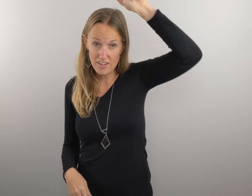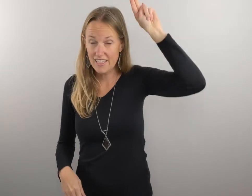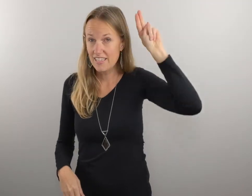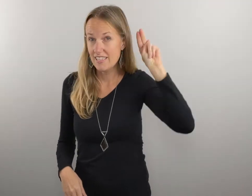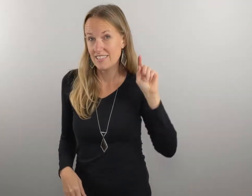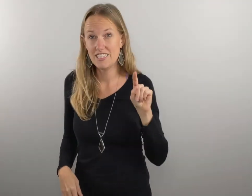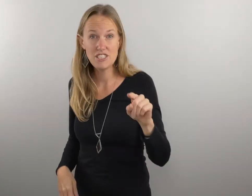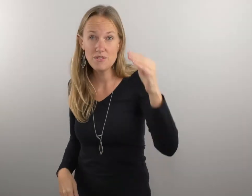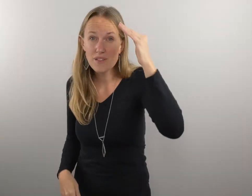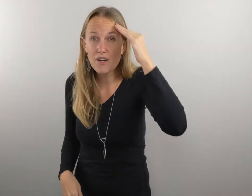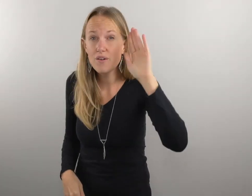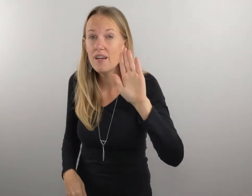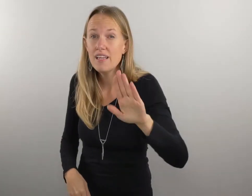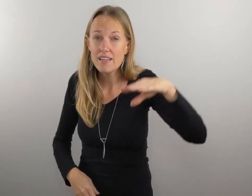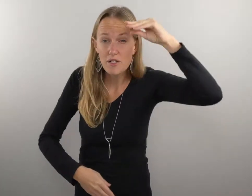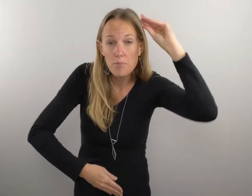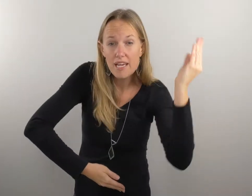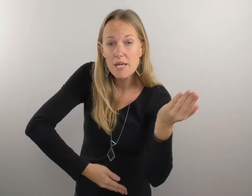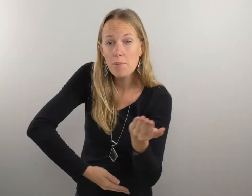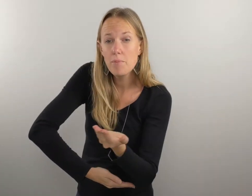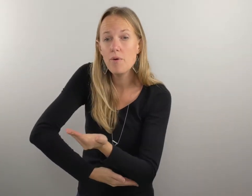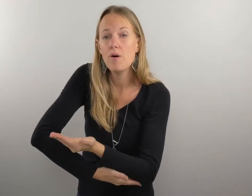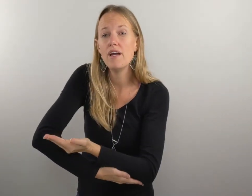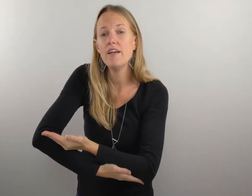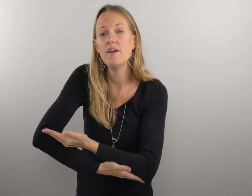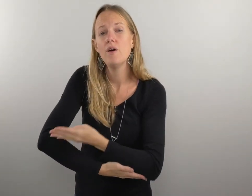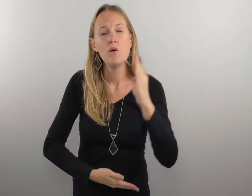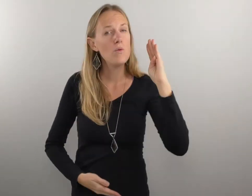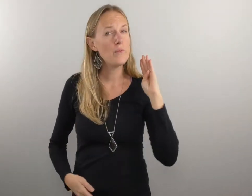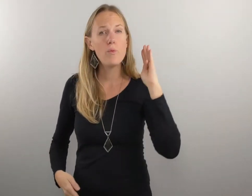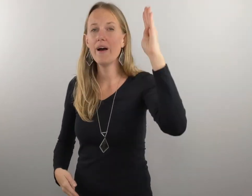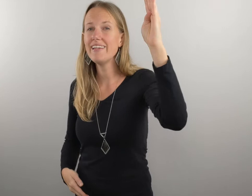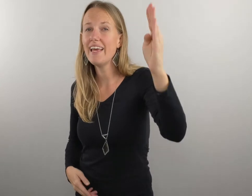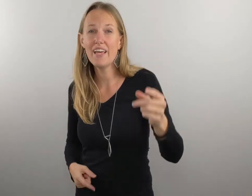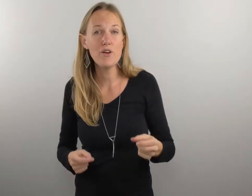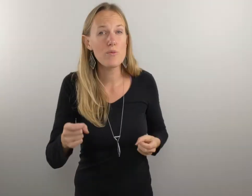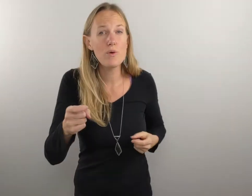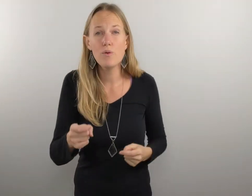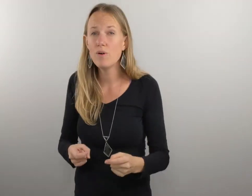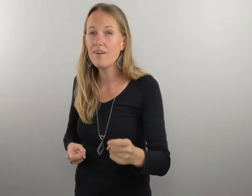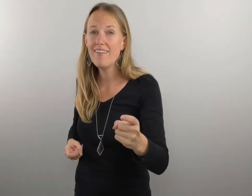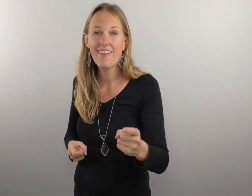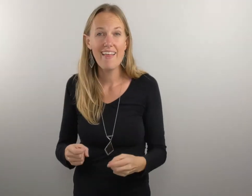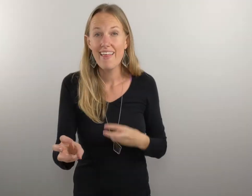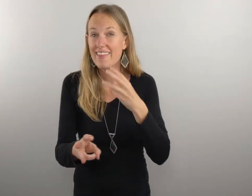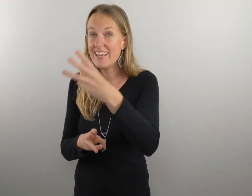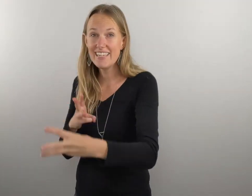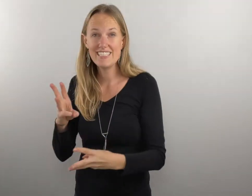Mary, did you know that your baby boy would one day rule the